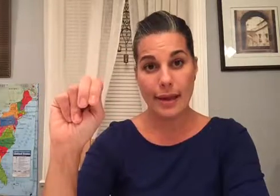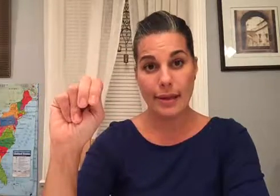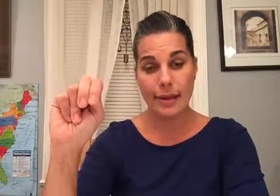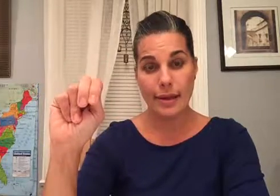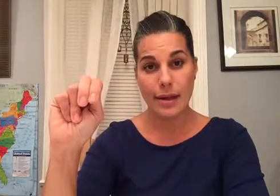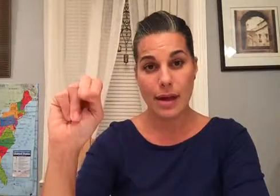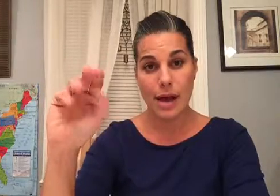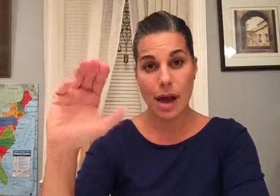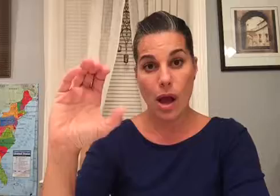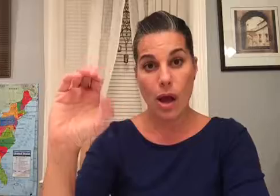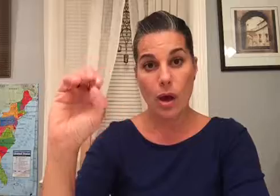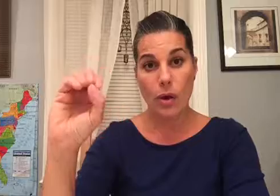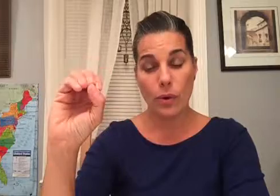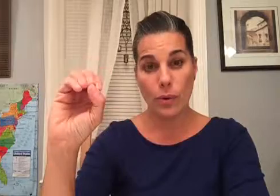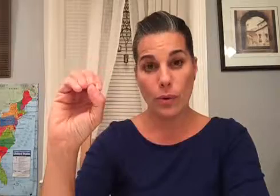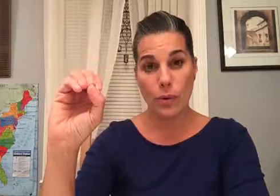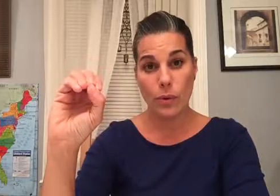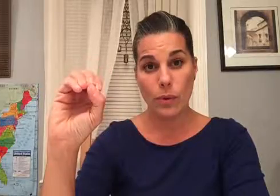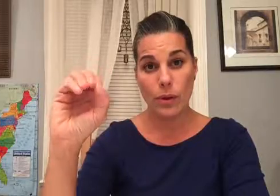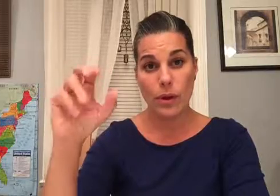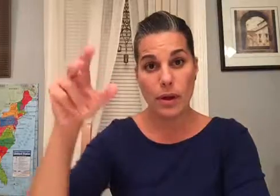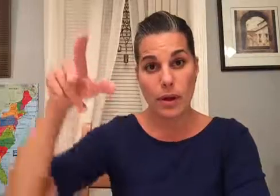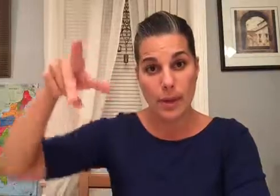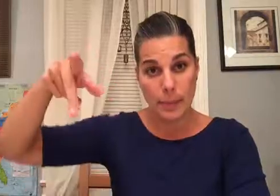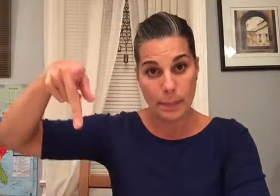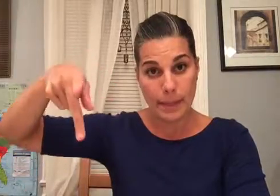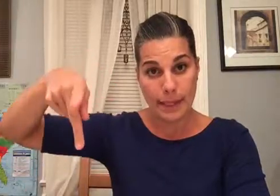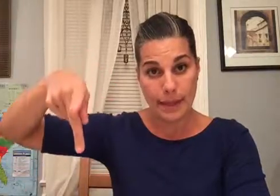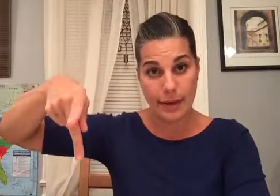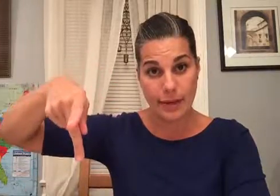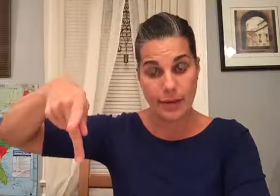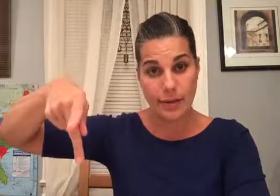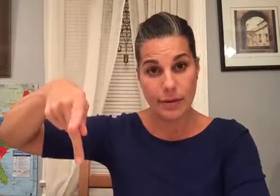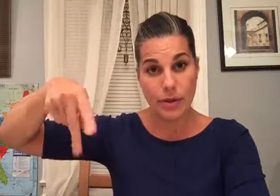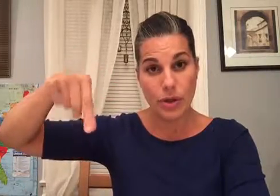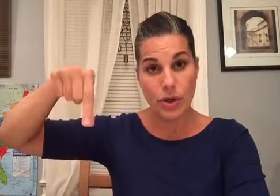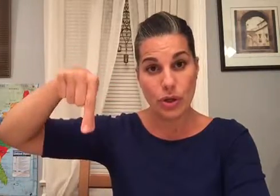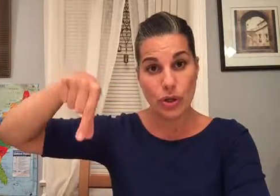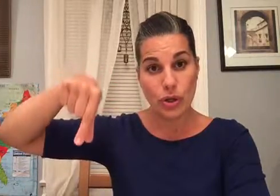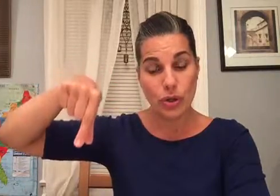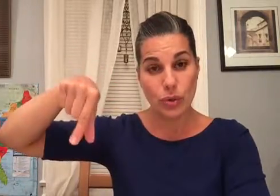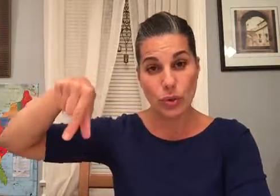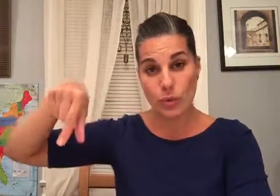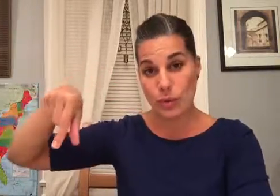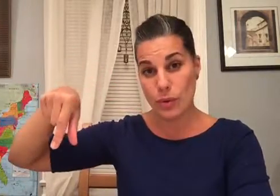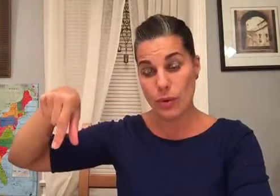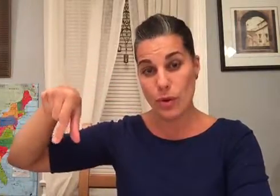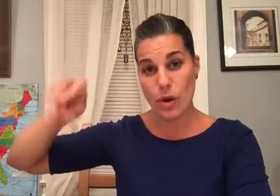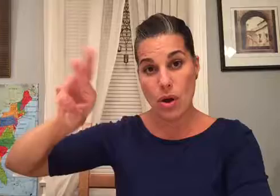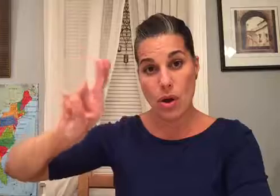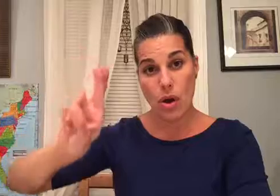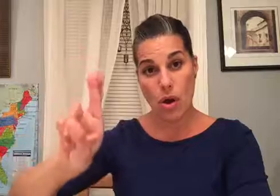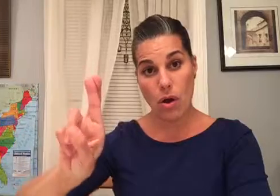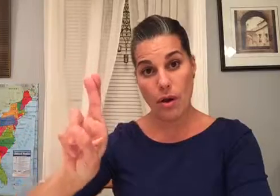N, O, P, Q,